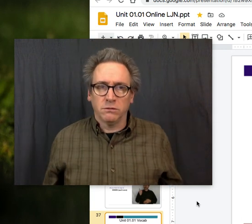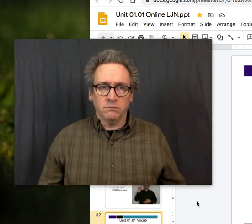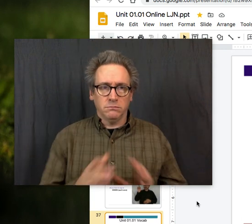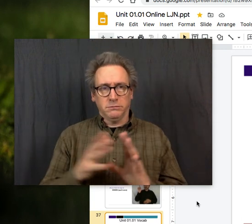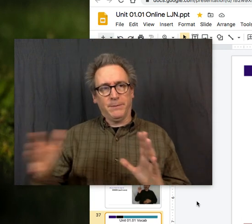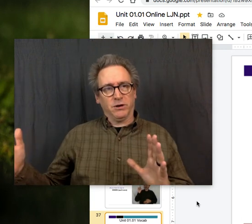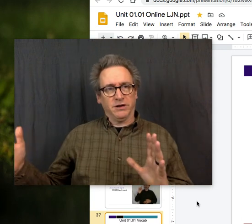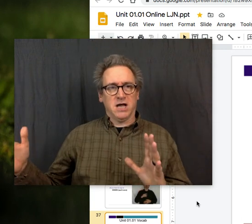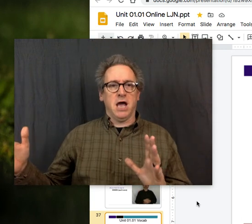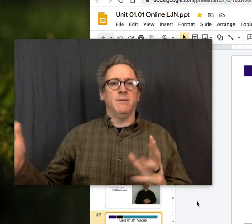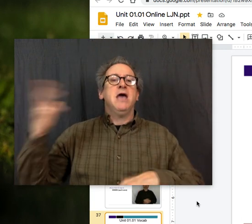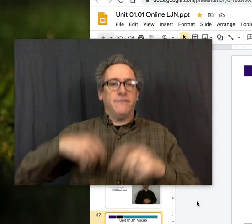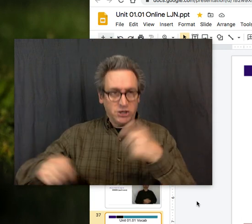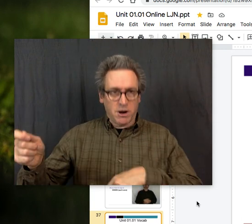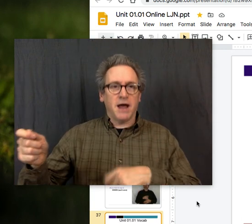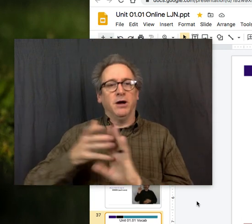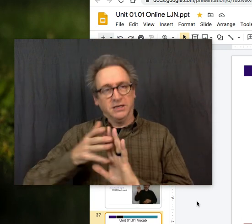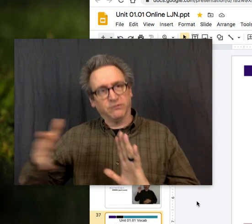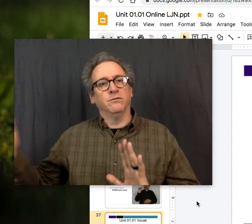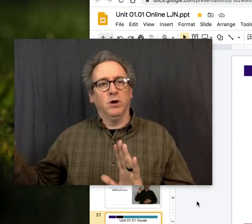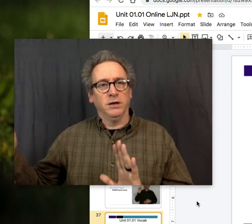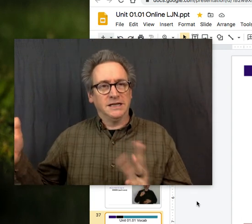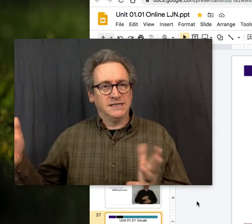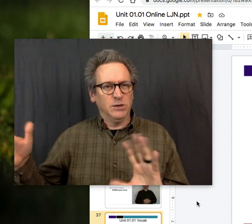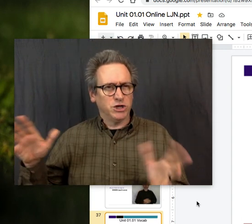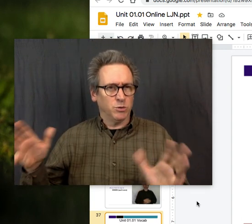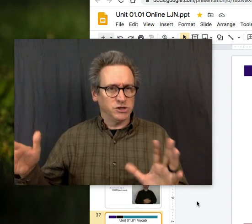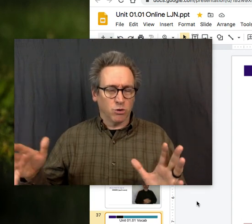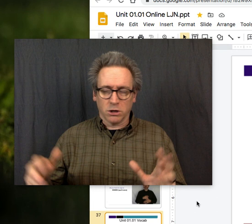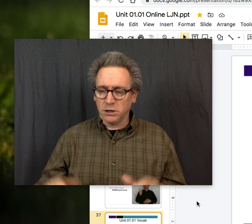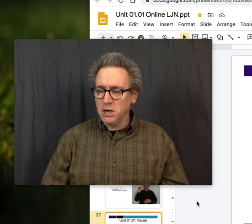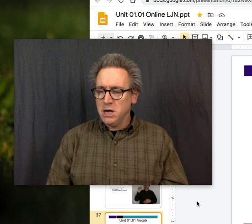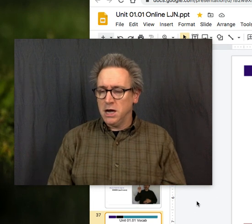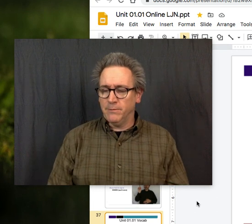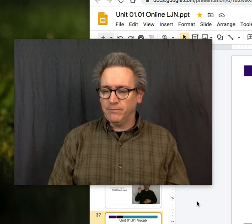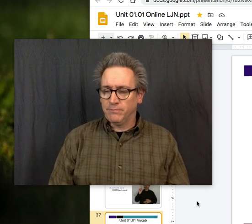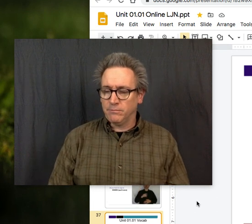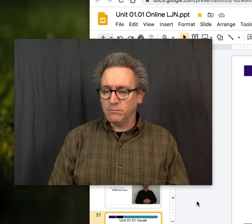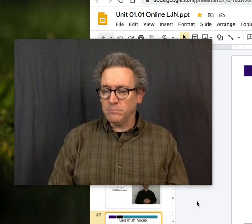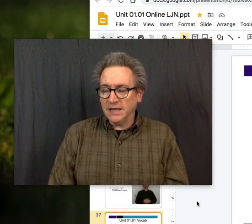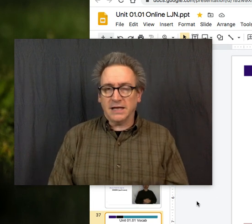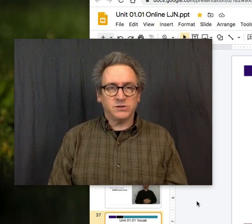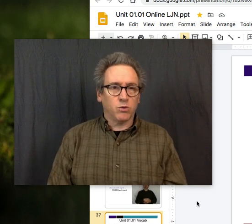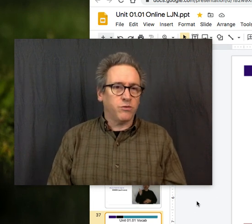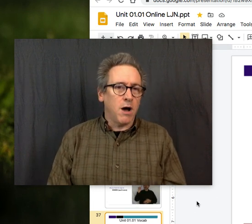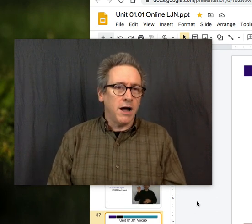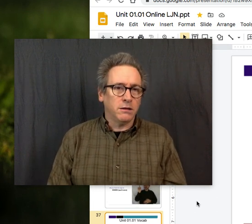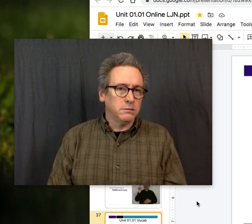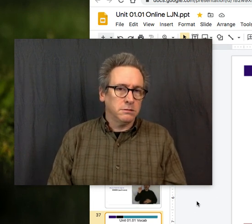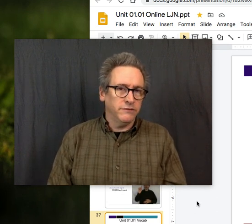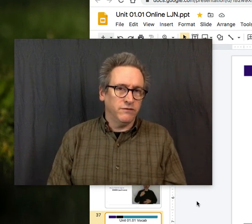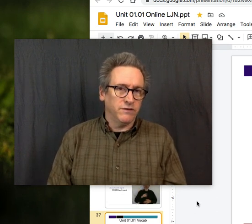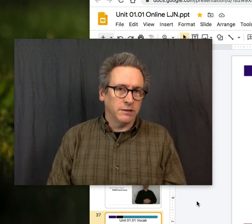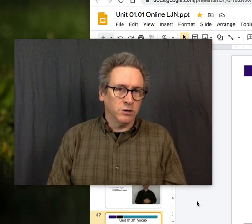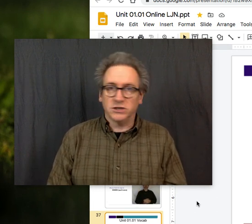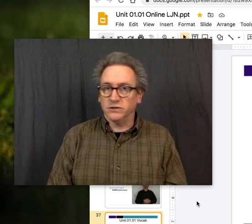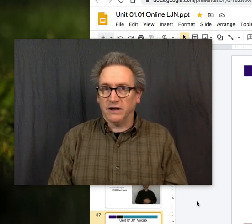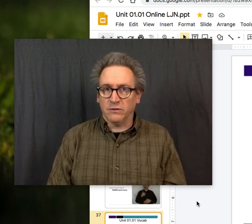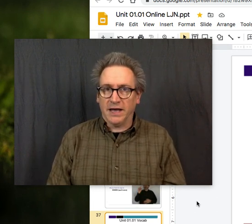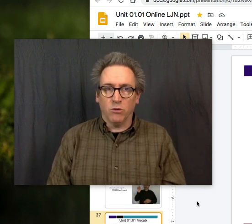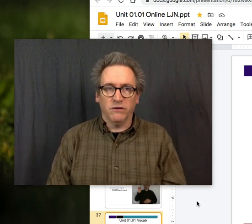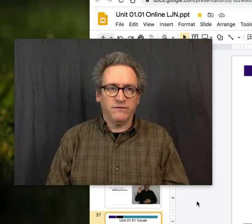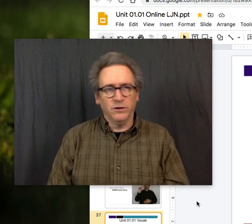for a period of time and then try a different one and see which ones work. It's worthwhile if you've got the book